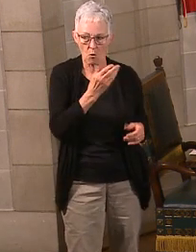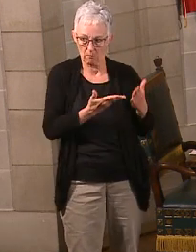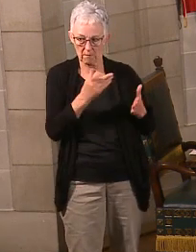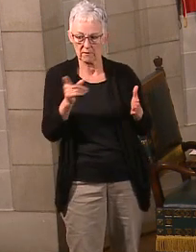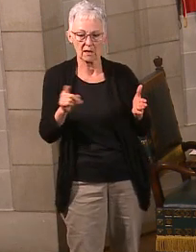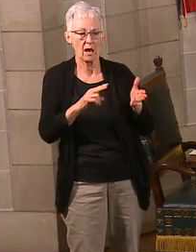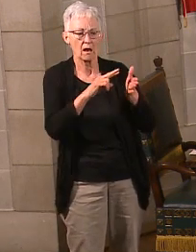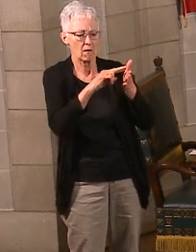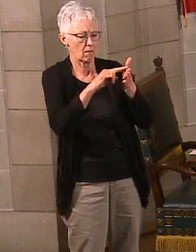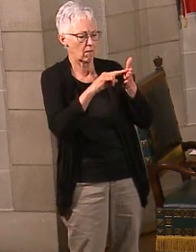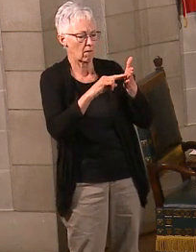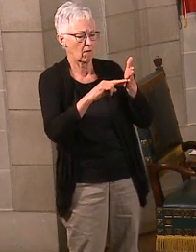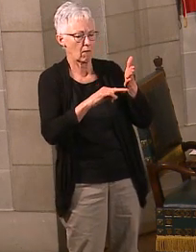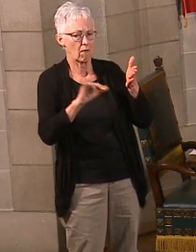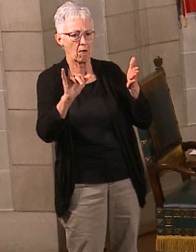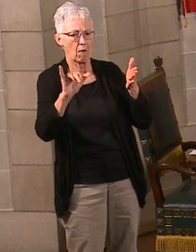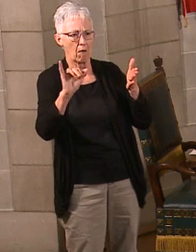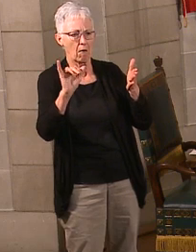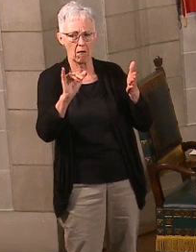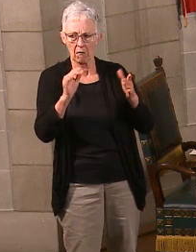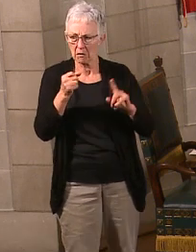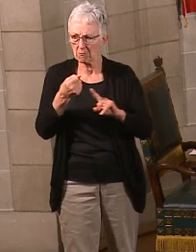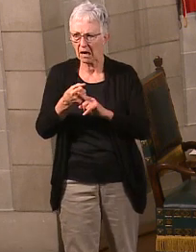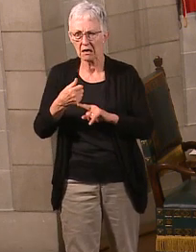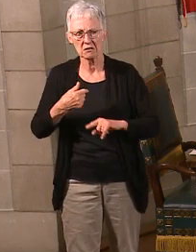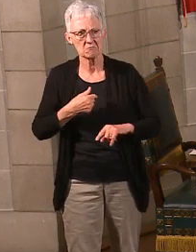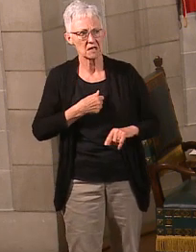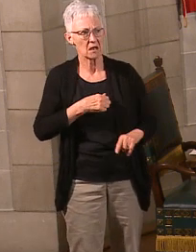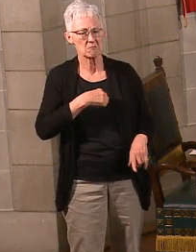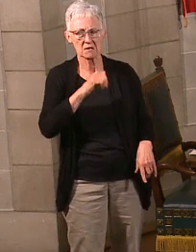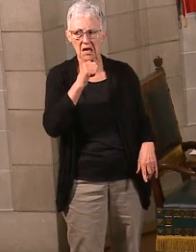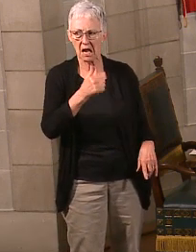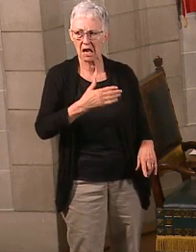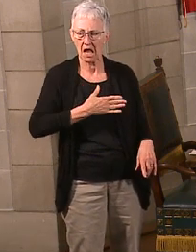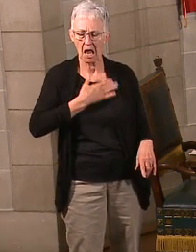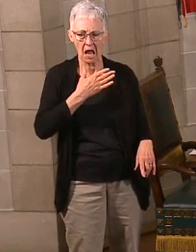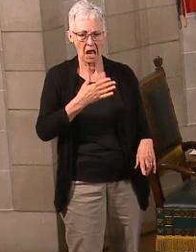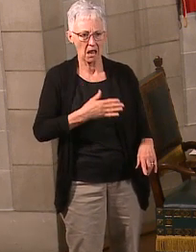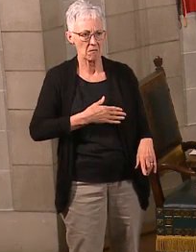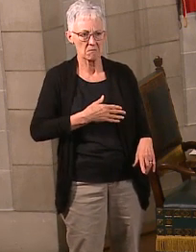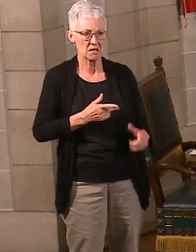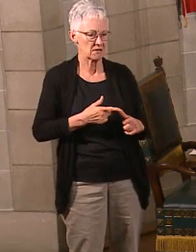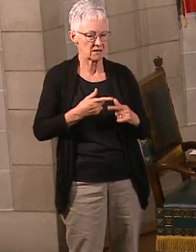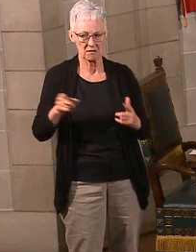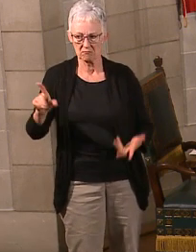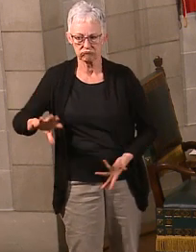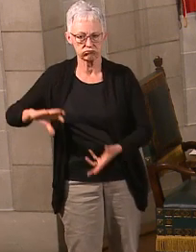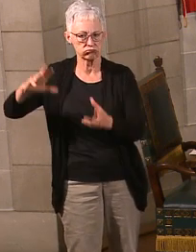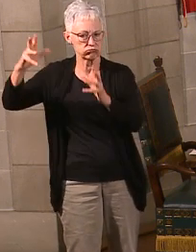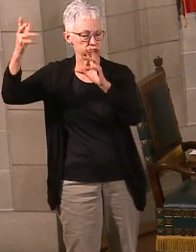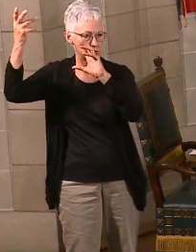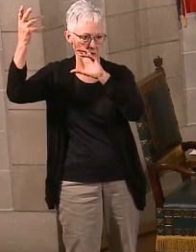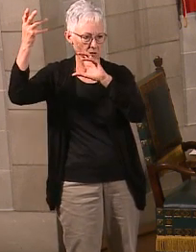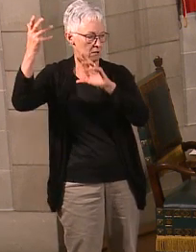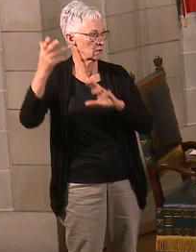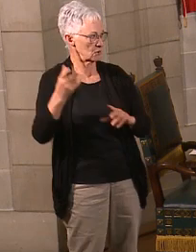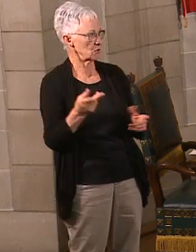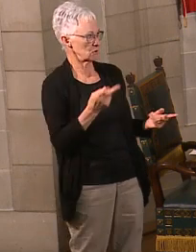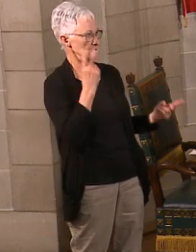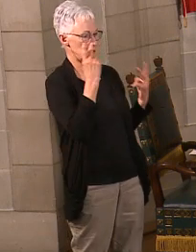correctly and realize that it's going to impact them in some way that they're not happy about. And again, you don't have to look very far to see